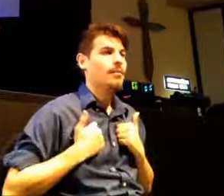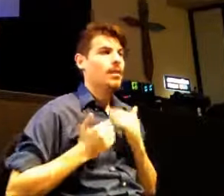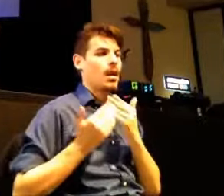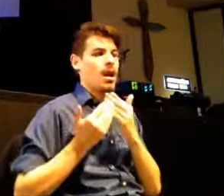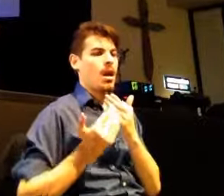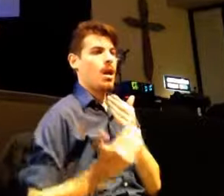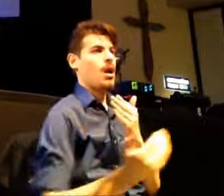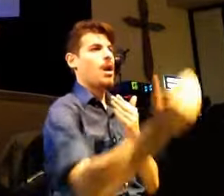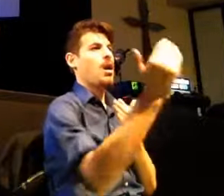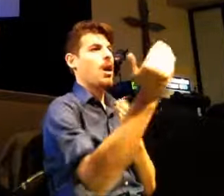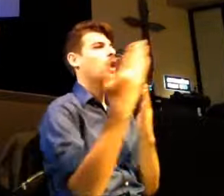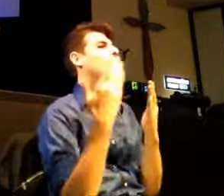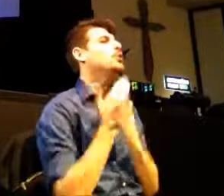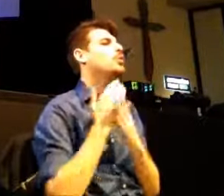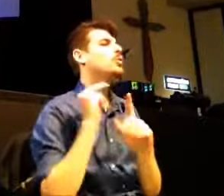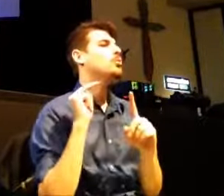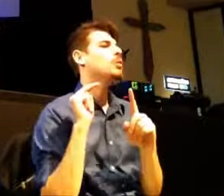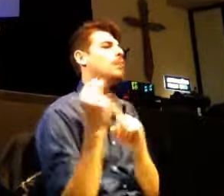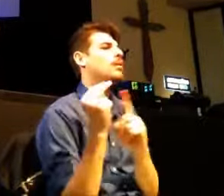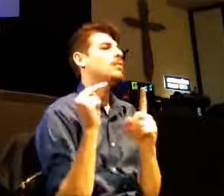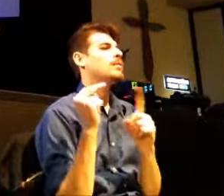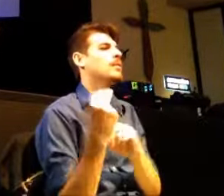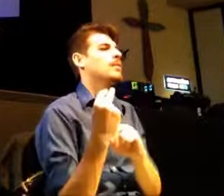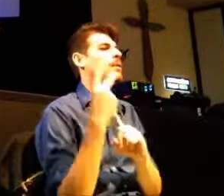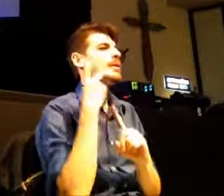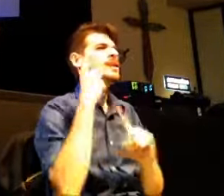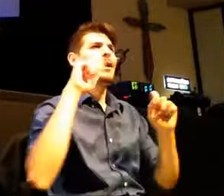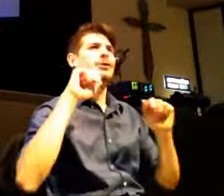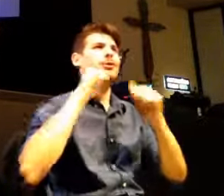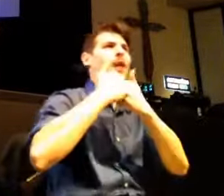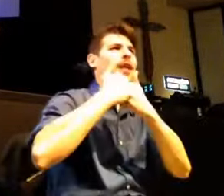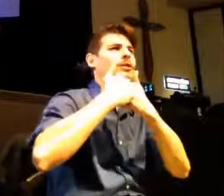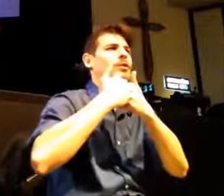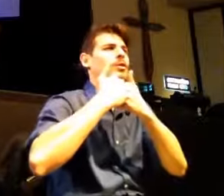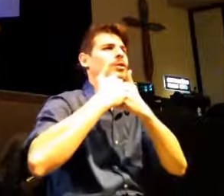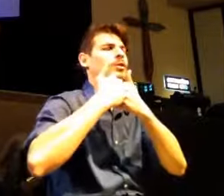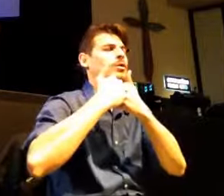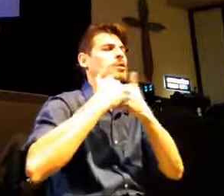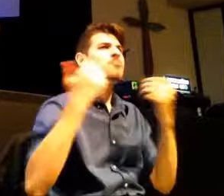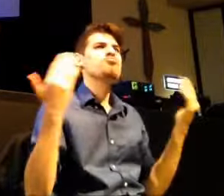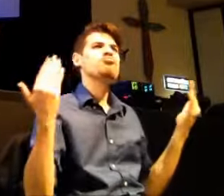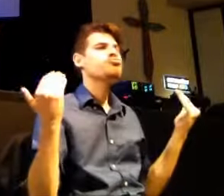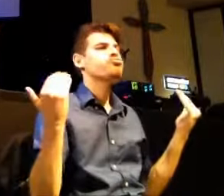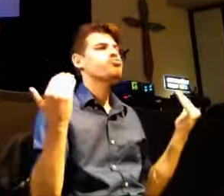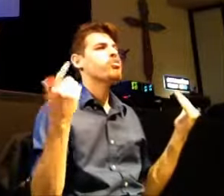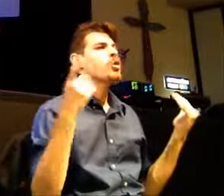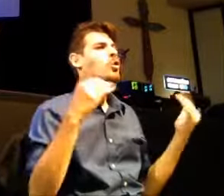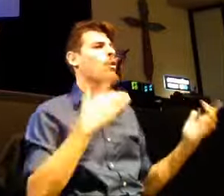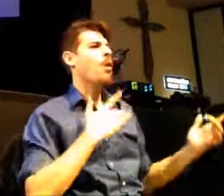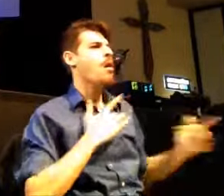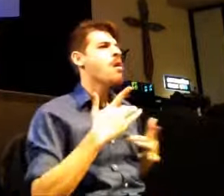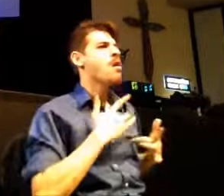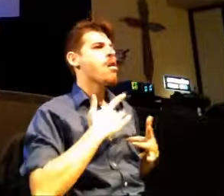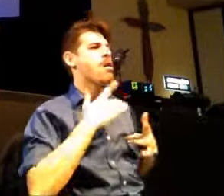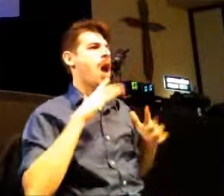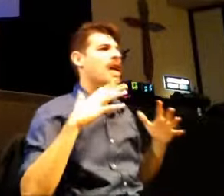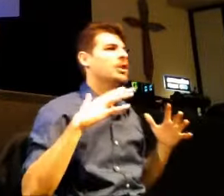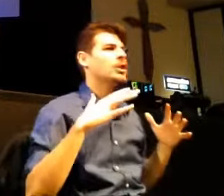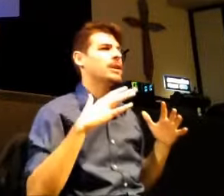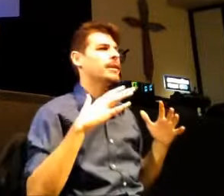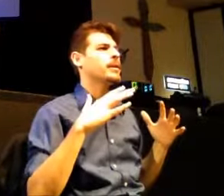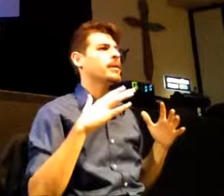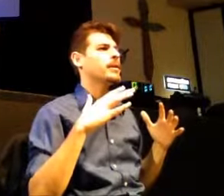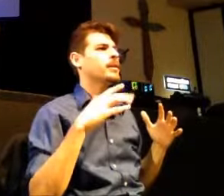face challenges in life, those challenges by nature cause you to look and search and dig